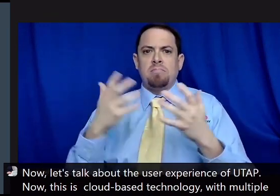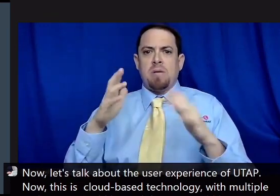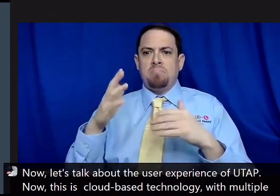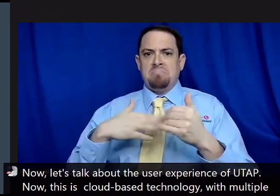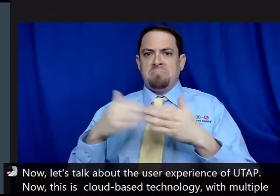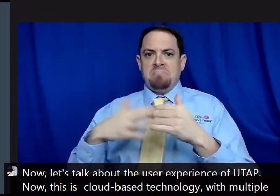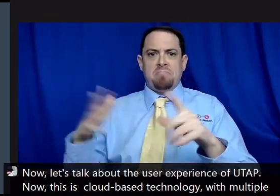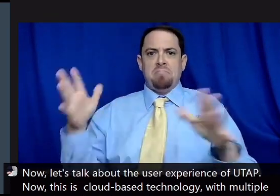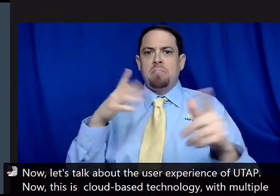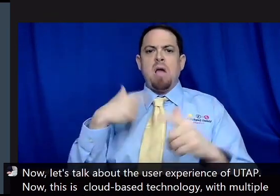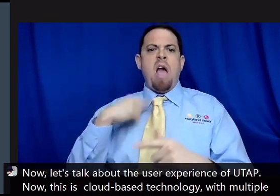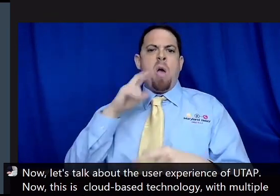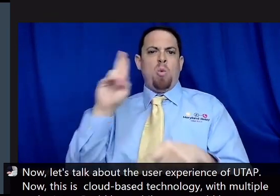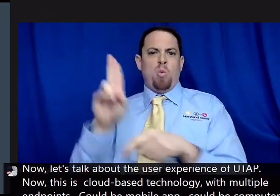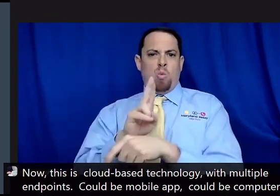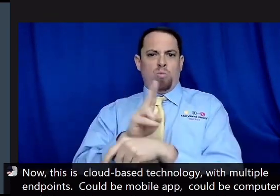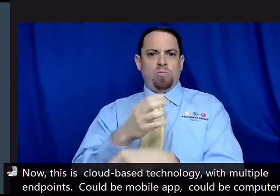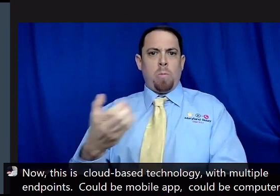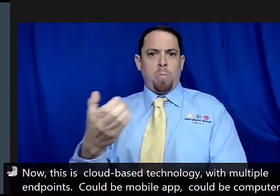app.